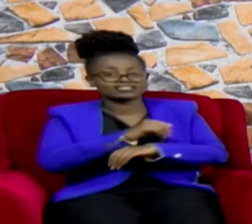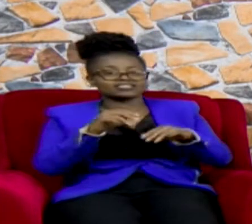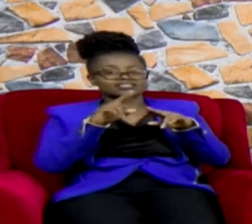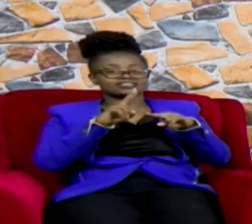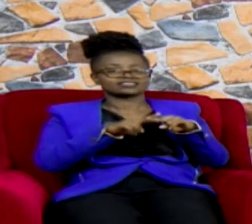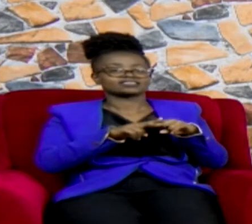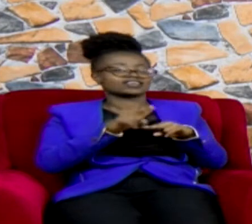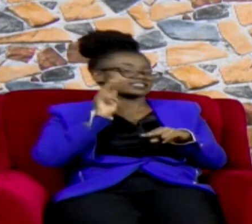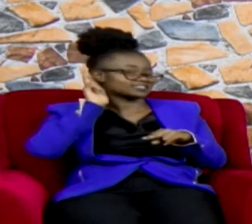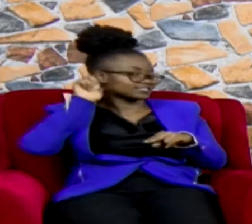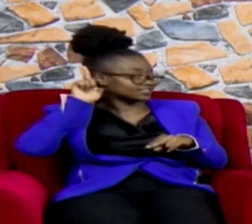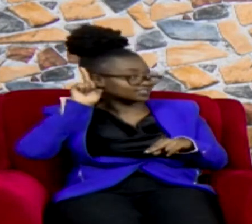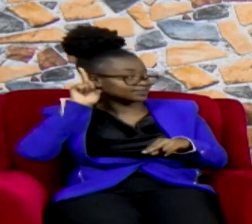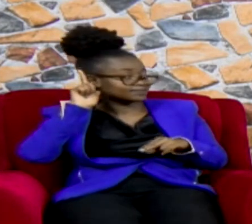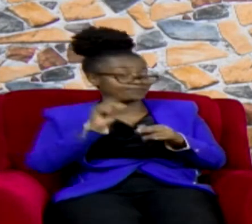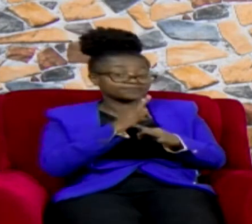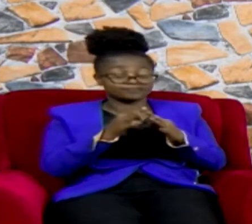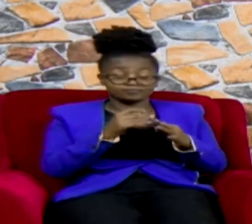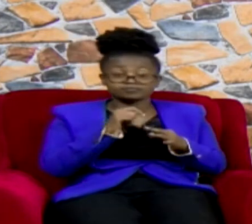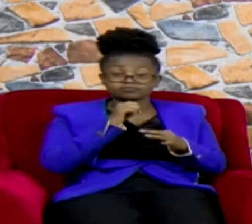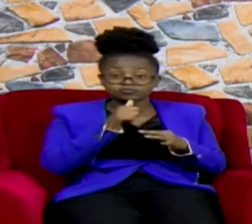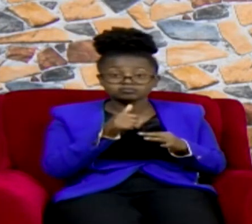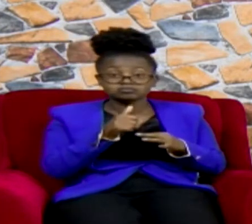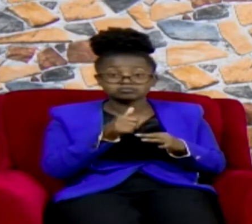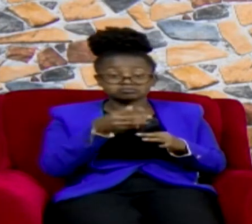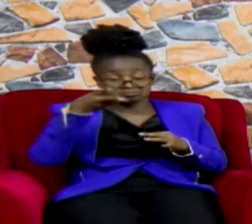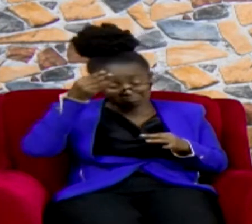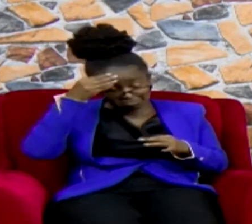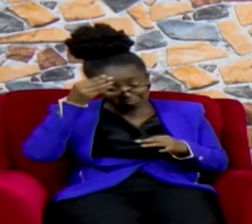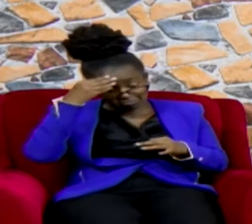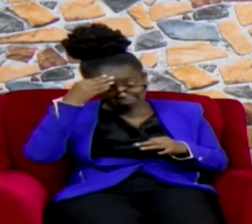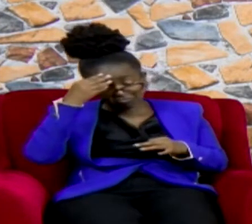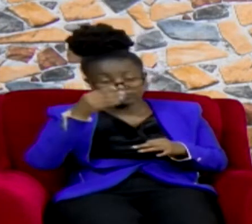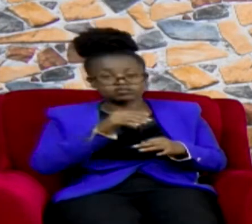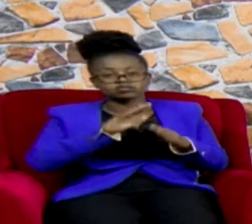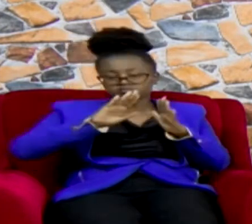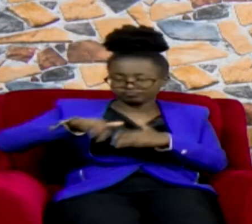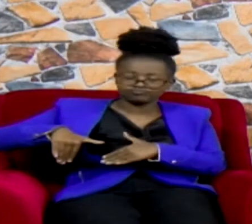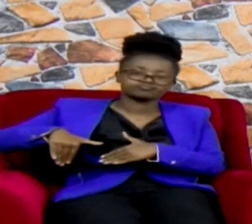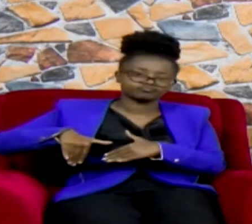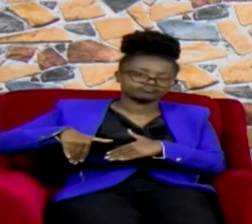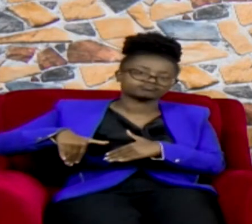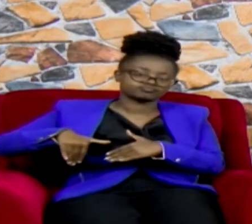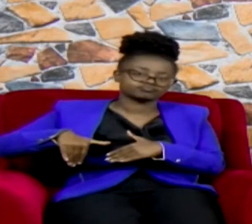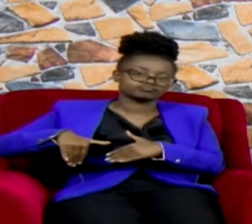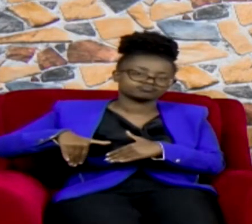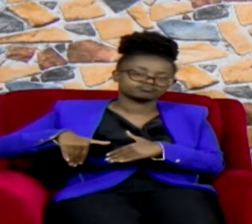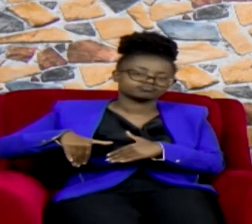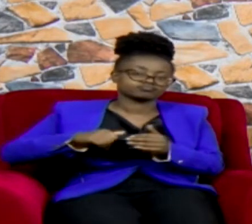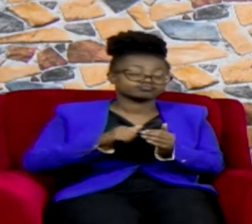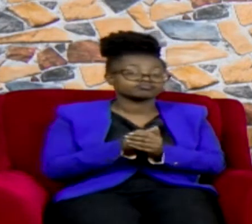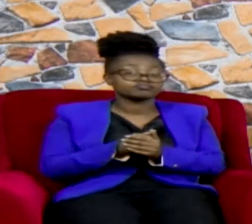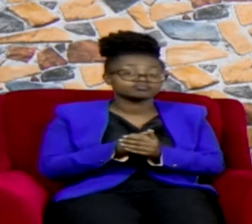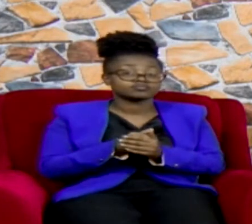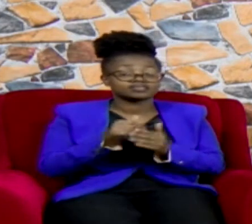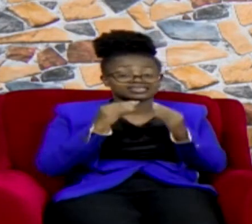listen. That's auditory. So if a child is not auditory learner, what will happen? They will be left behind. Yeah. So then